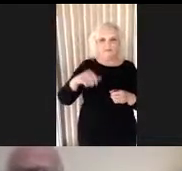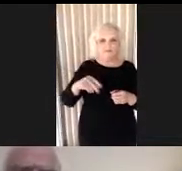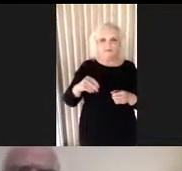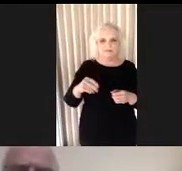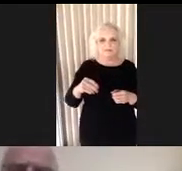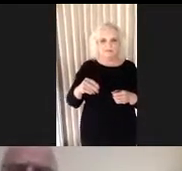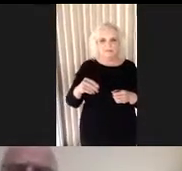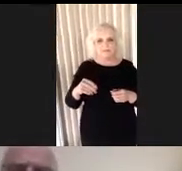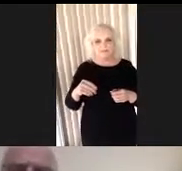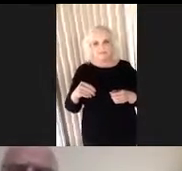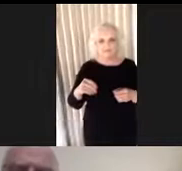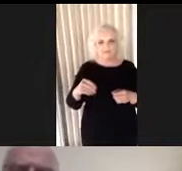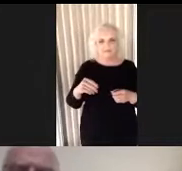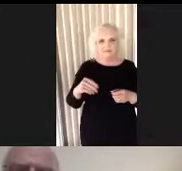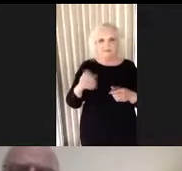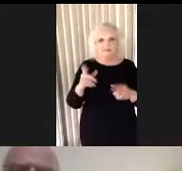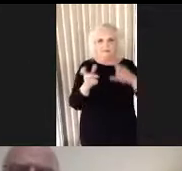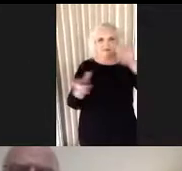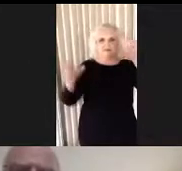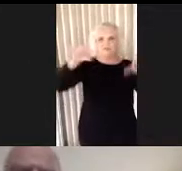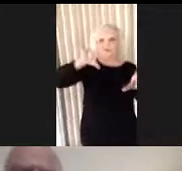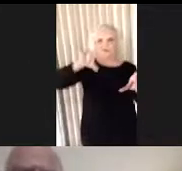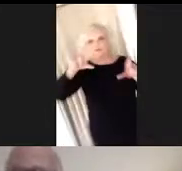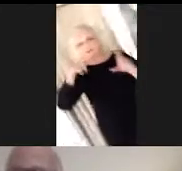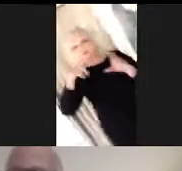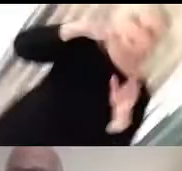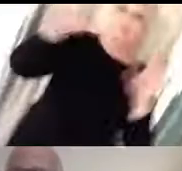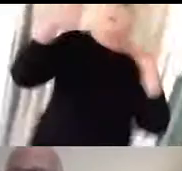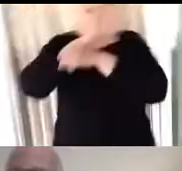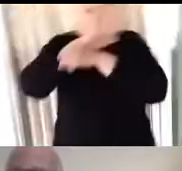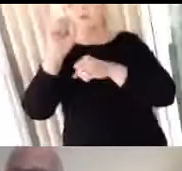that. For horizontal, then we'll get her full screen.